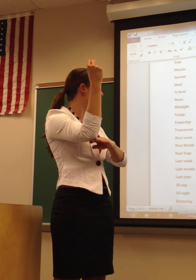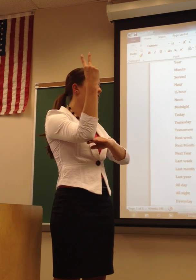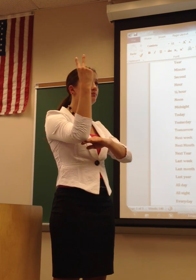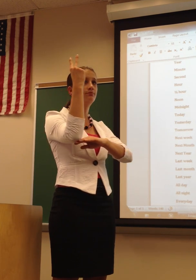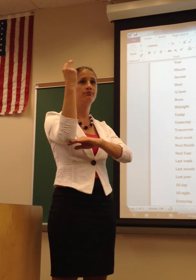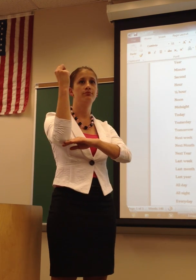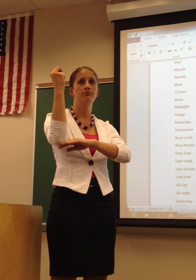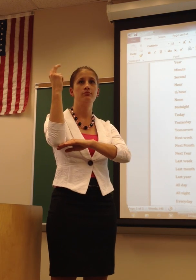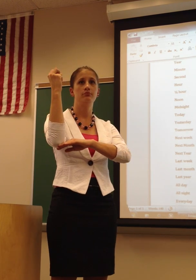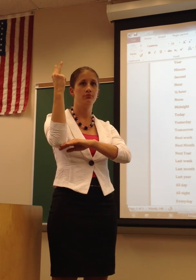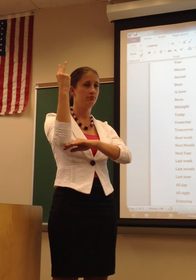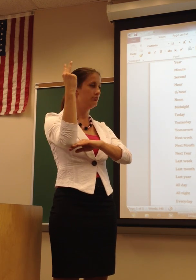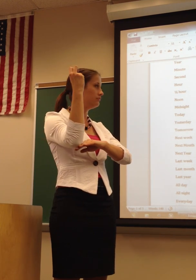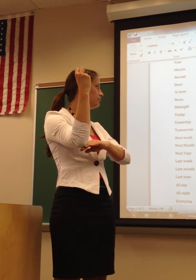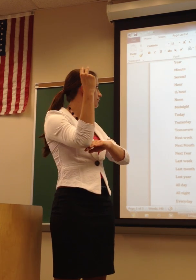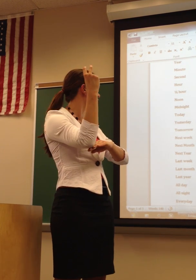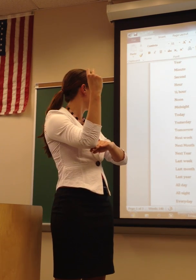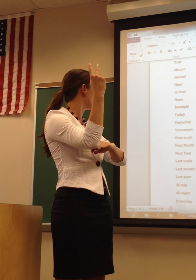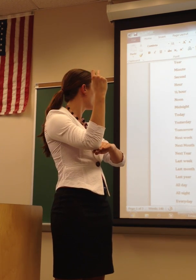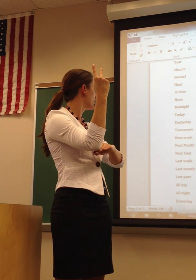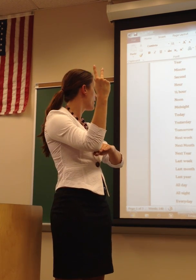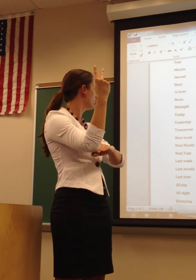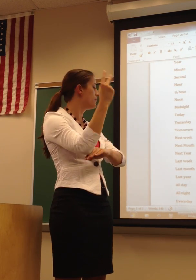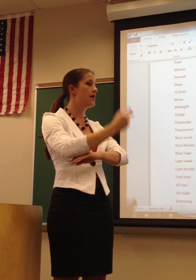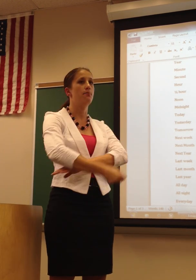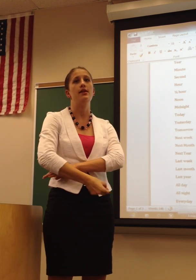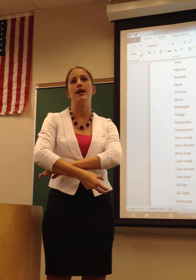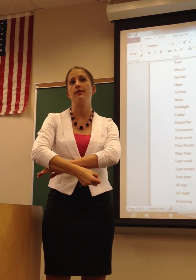Noon. Noon, you already learned that. Midnight.